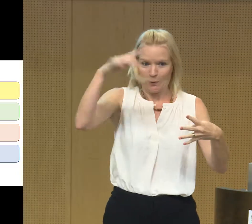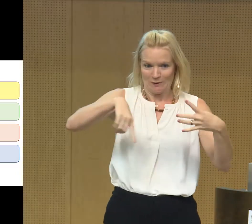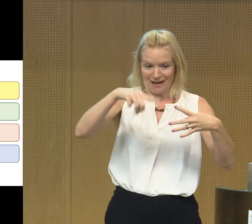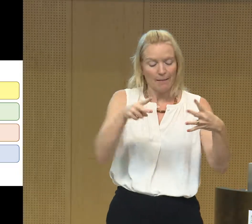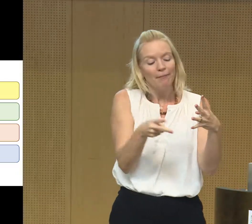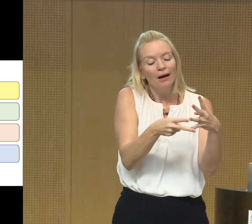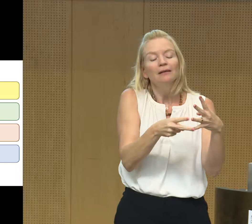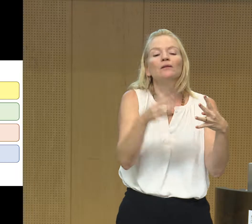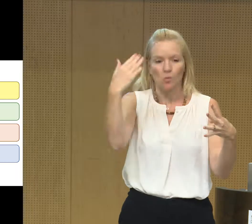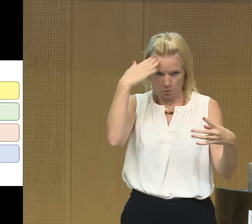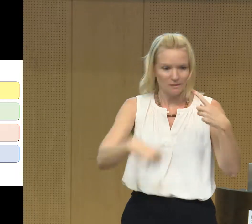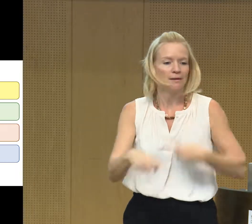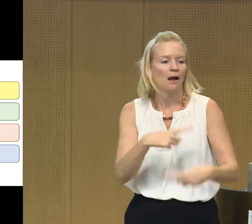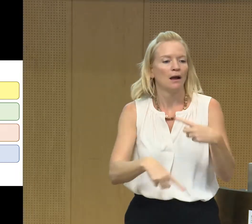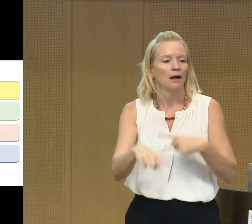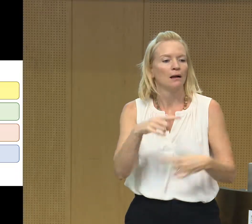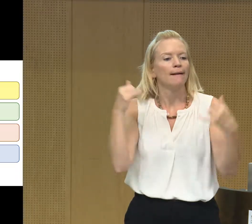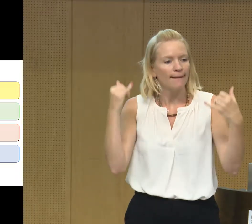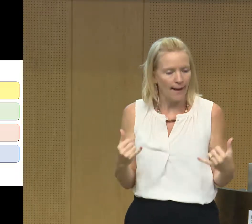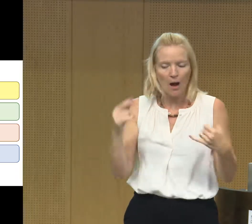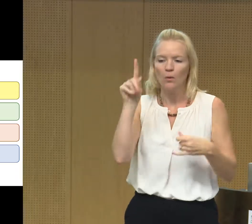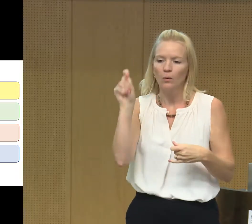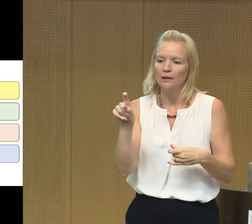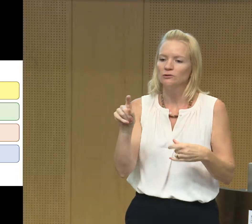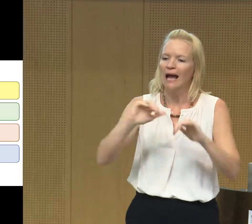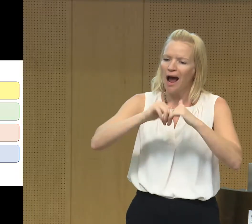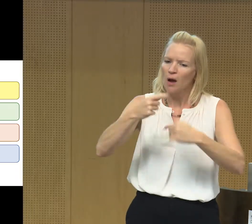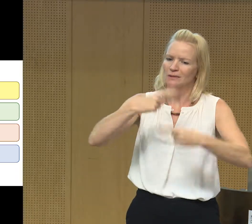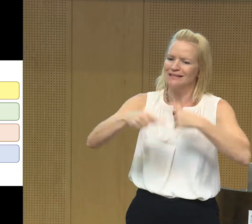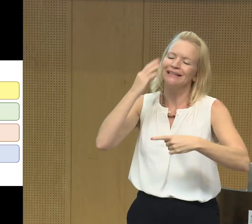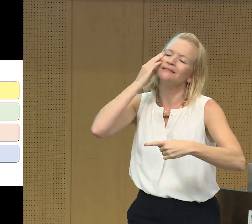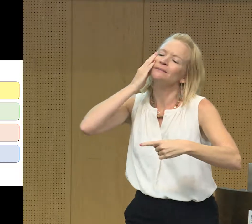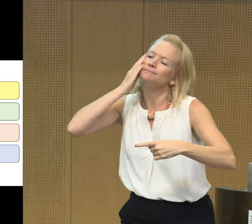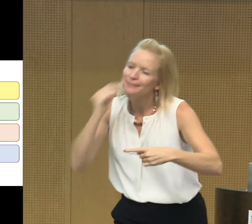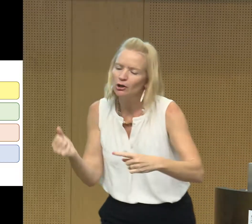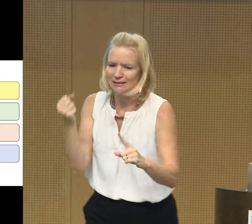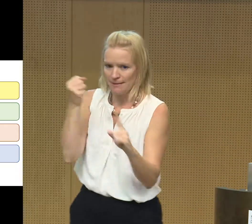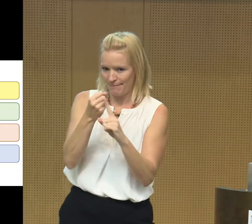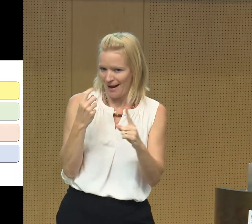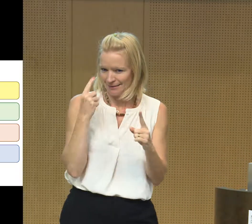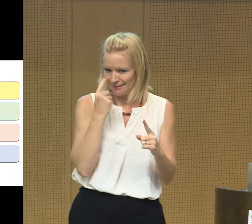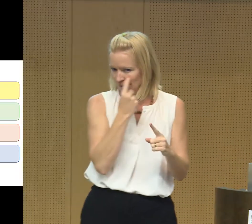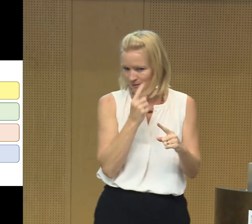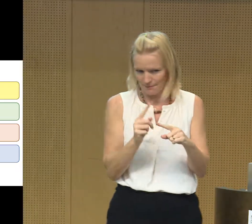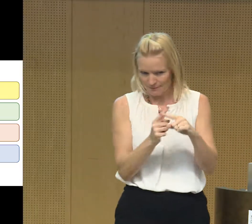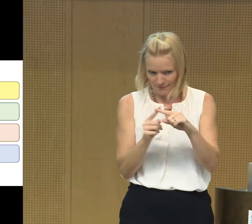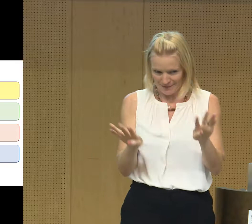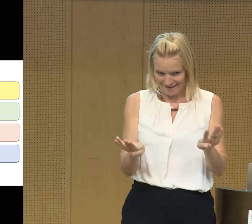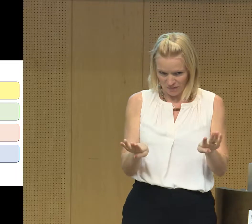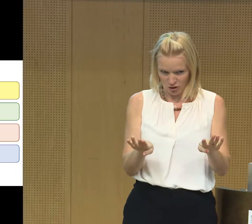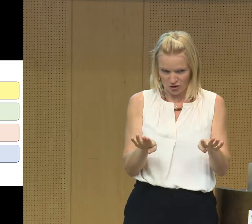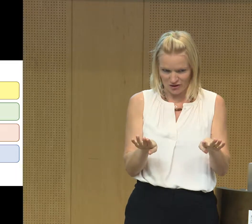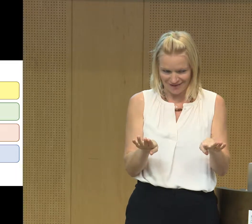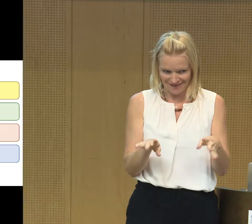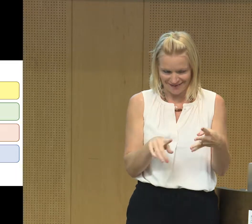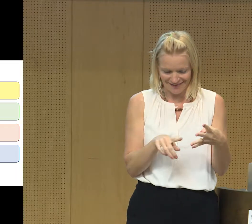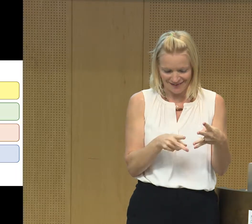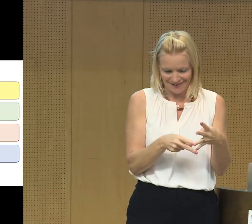remember, these are first 2 are about non-signing babies. And the second 2 are about how signers reflect